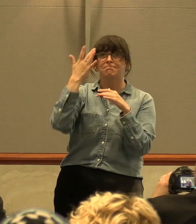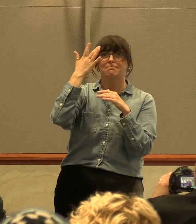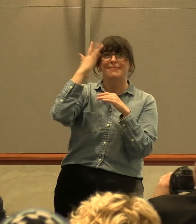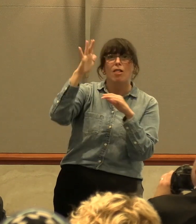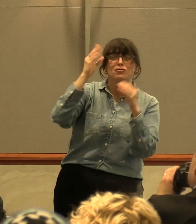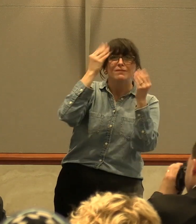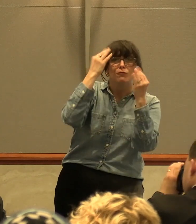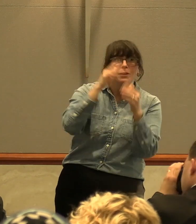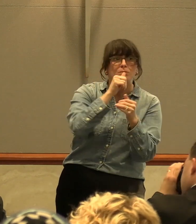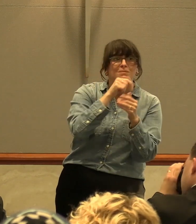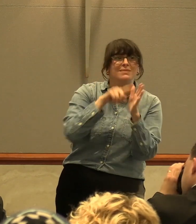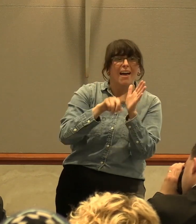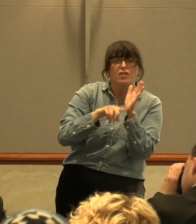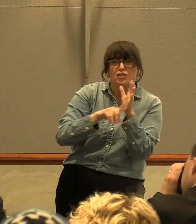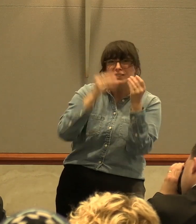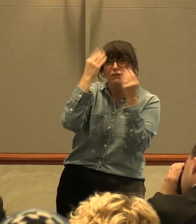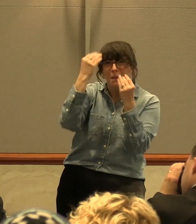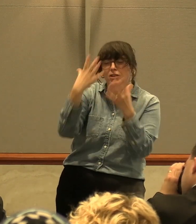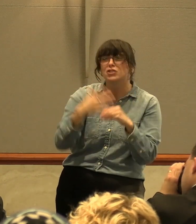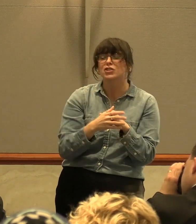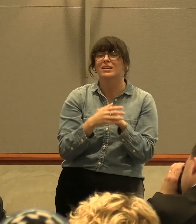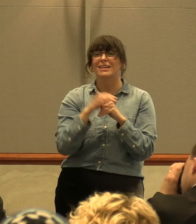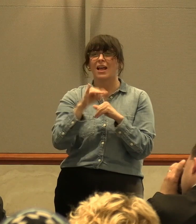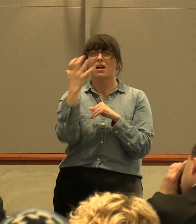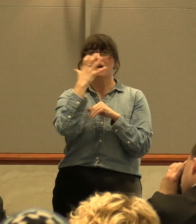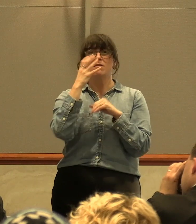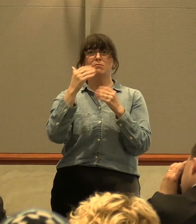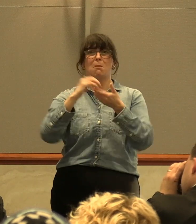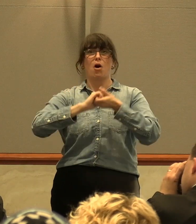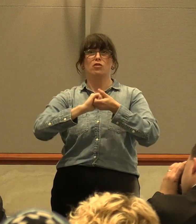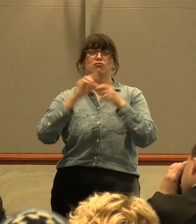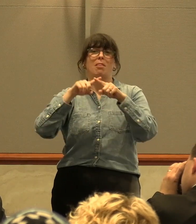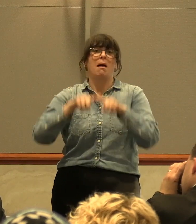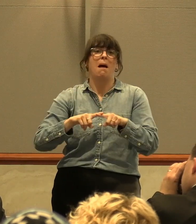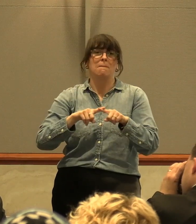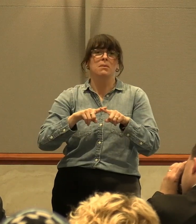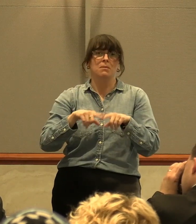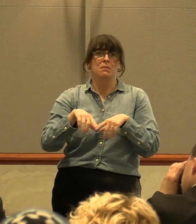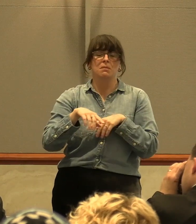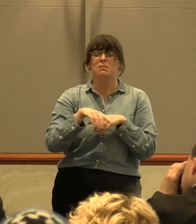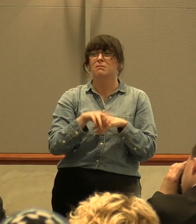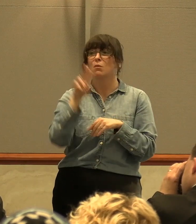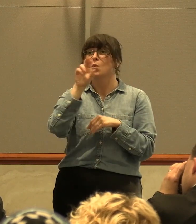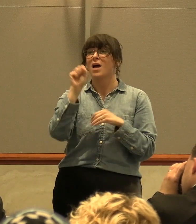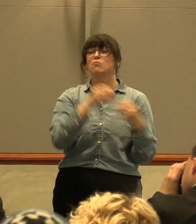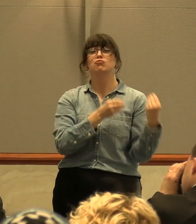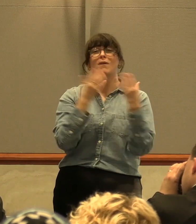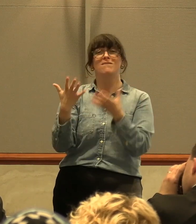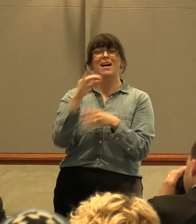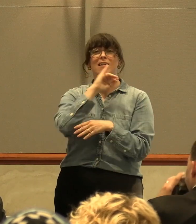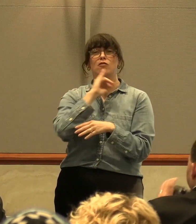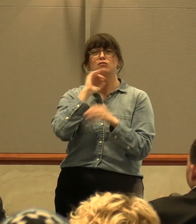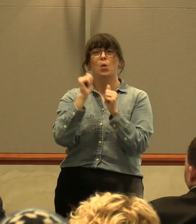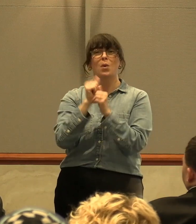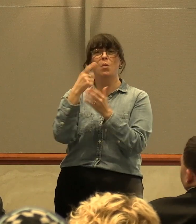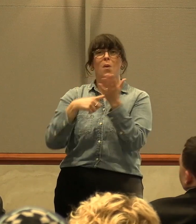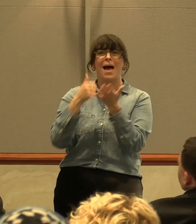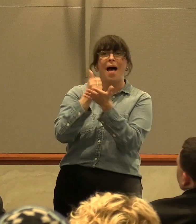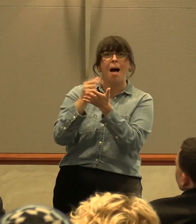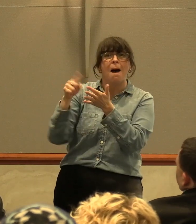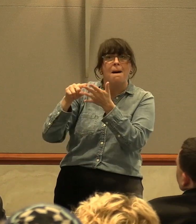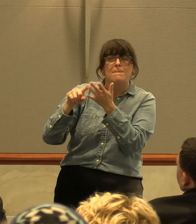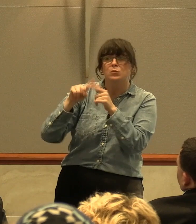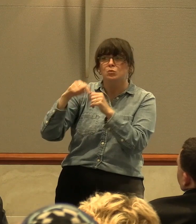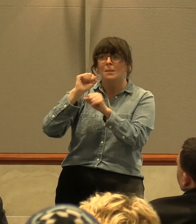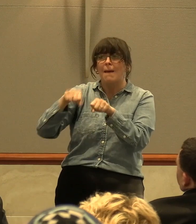information. It's been a reliable partnership. The United States has provided Israel with the help they need in order to